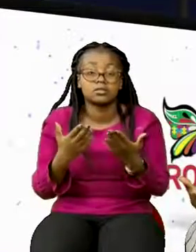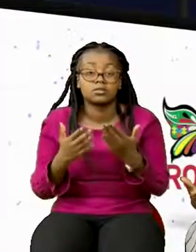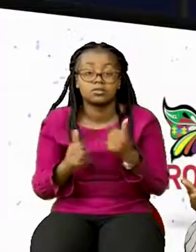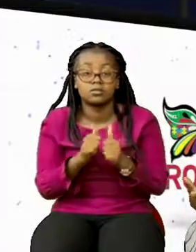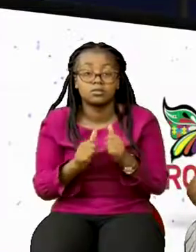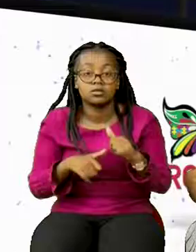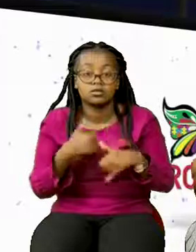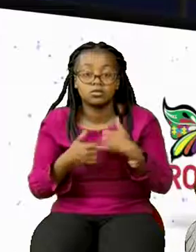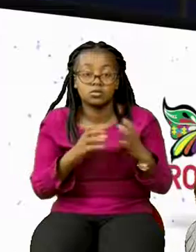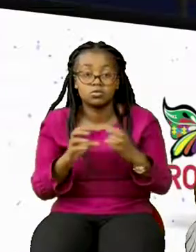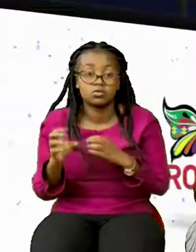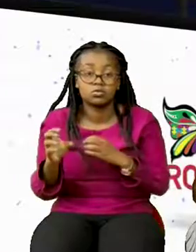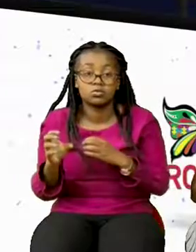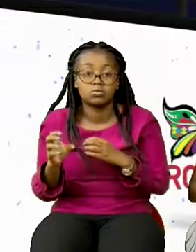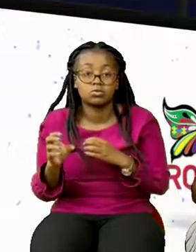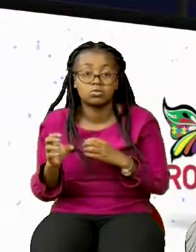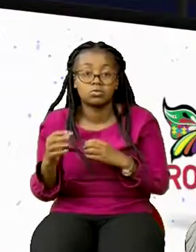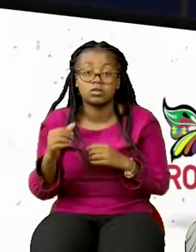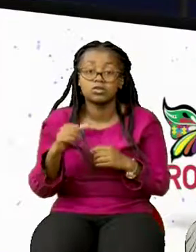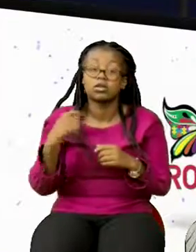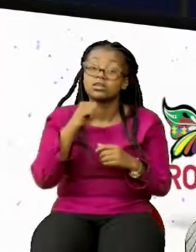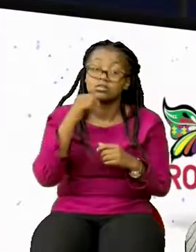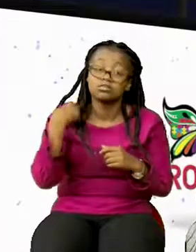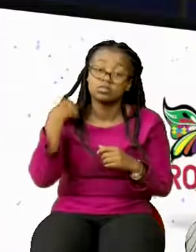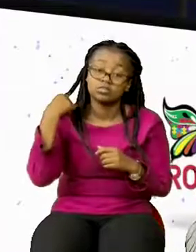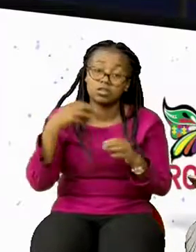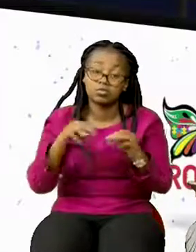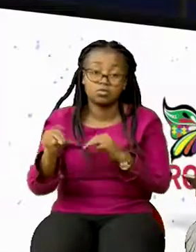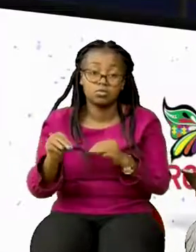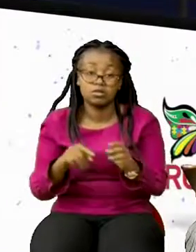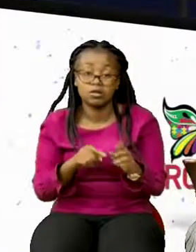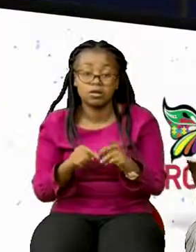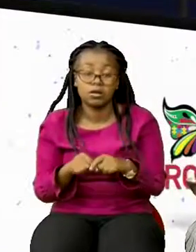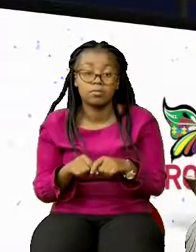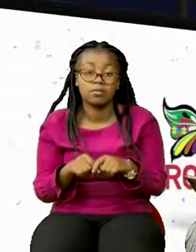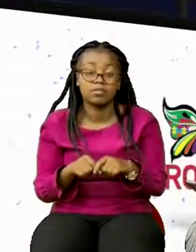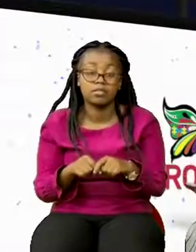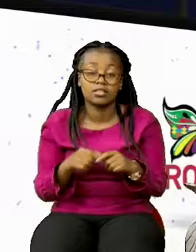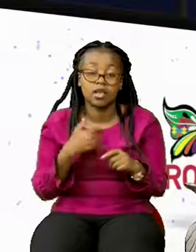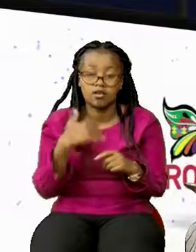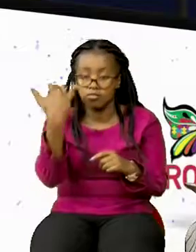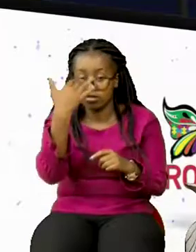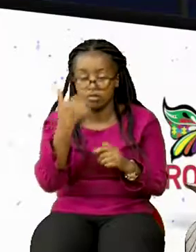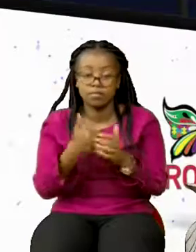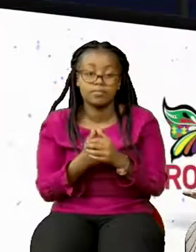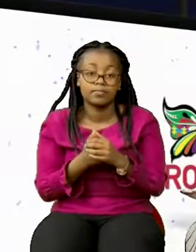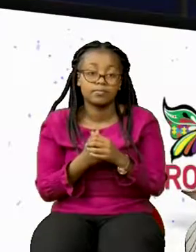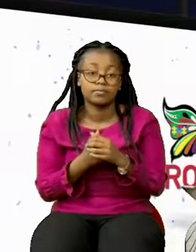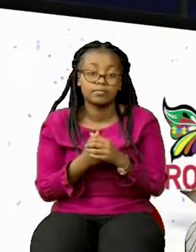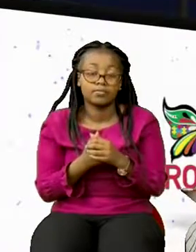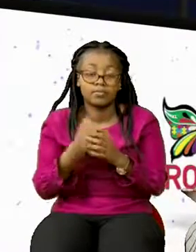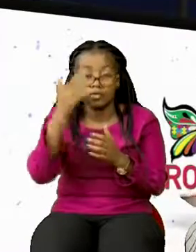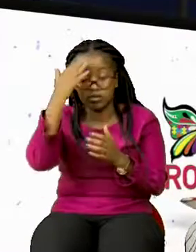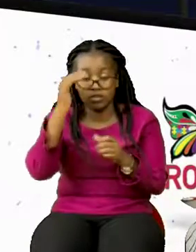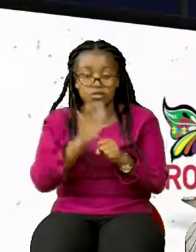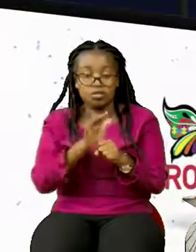just enjoy doing. It's an involuntary movement that comes with the fact that they are autistic. All right, I know